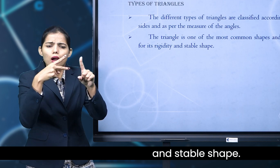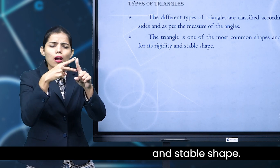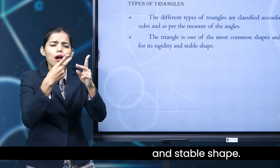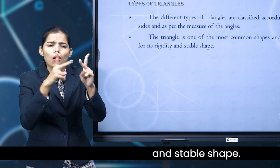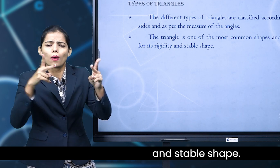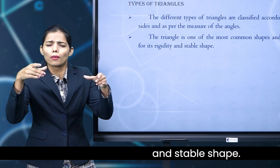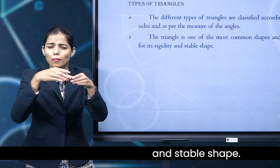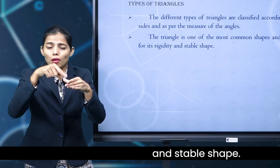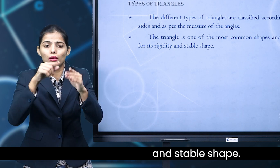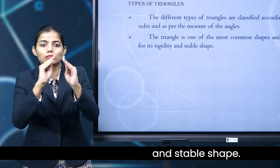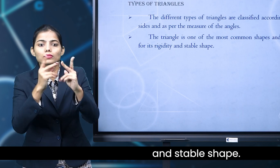shape.